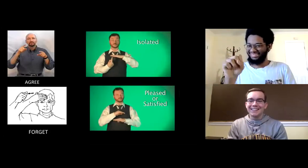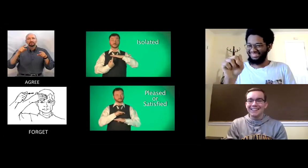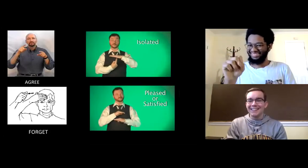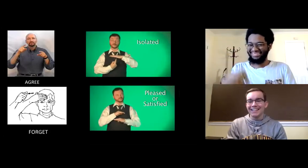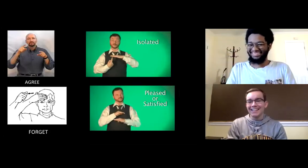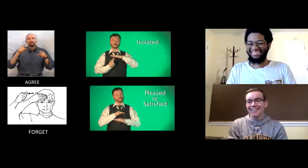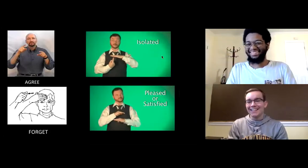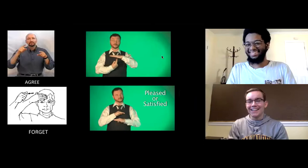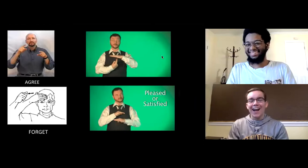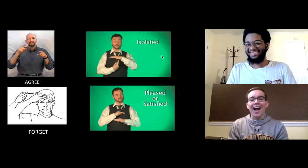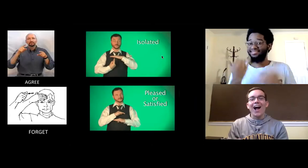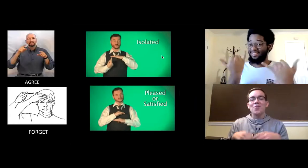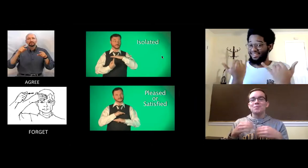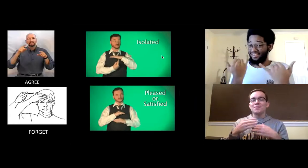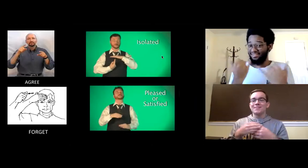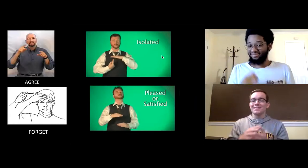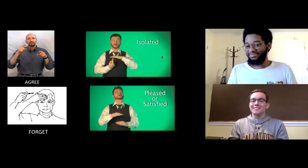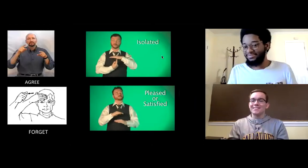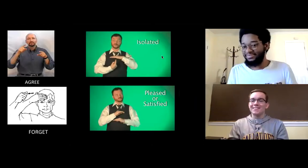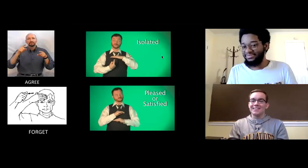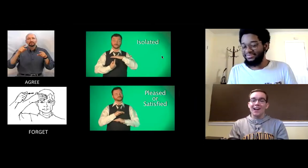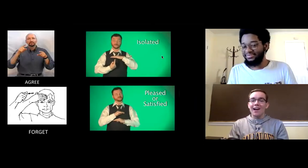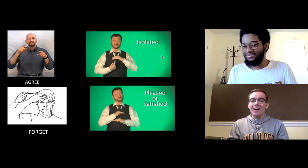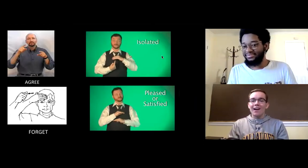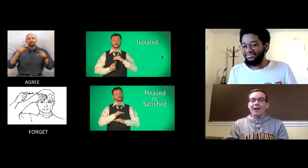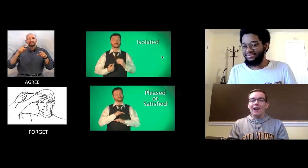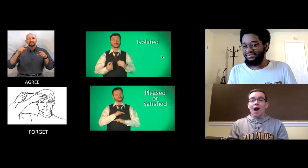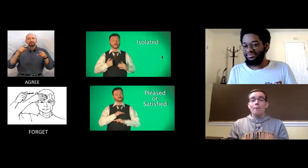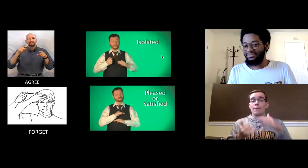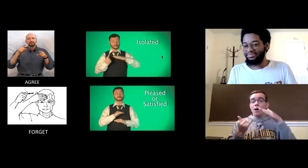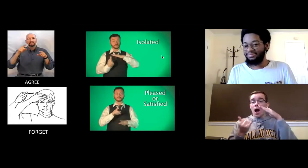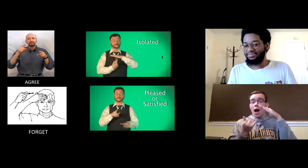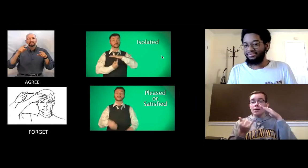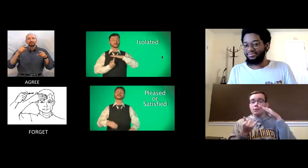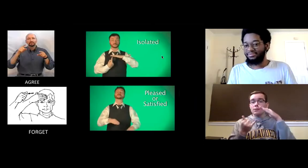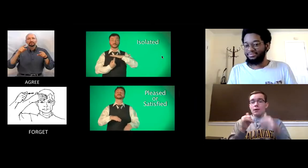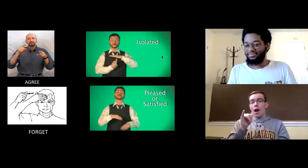I agree with you. Yes. The next sign.